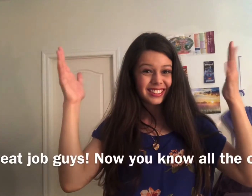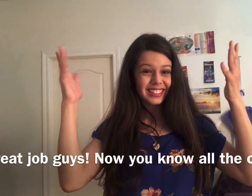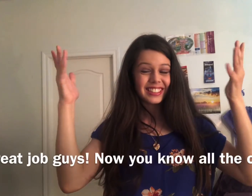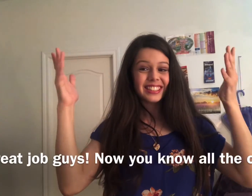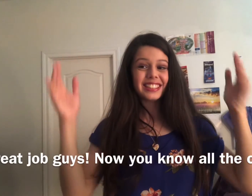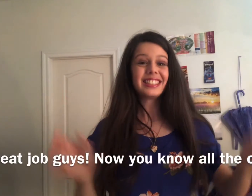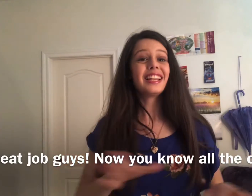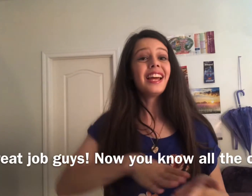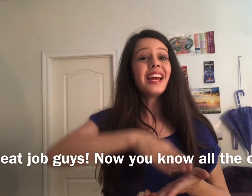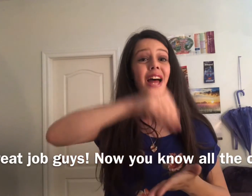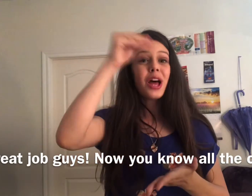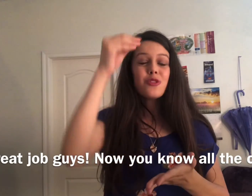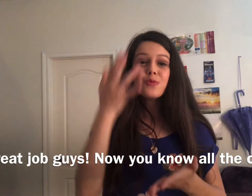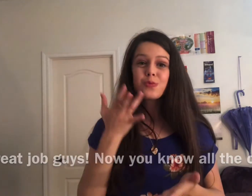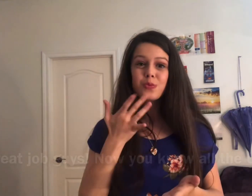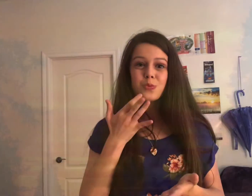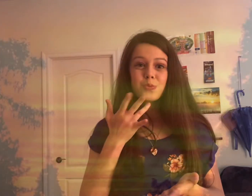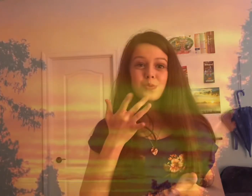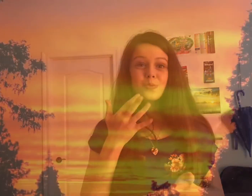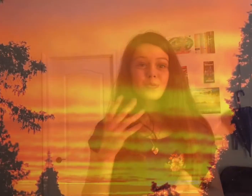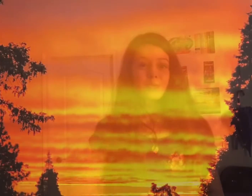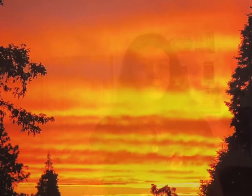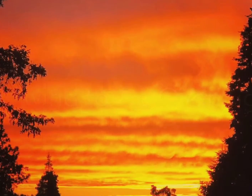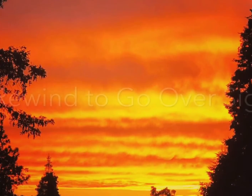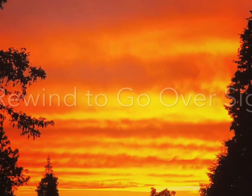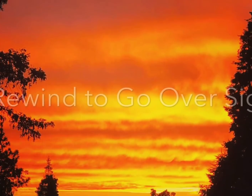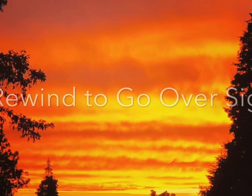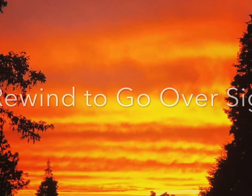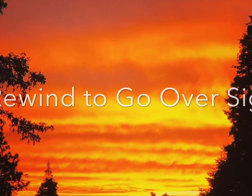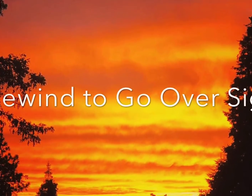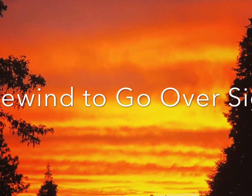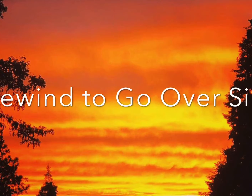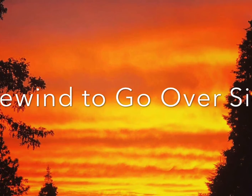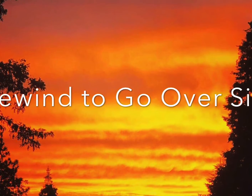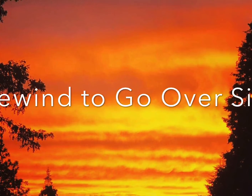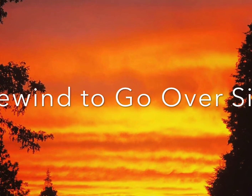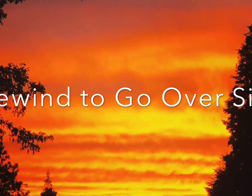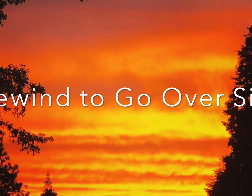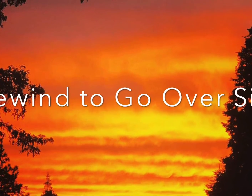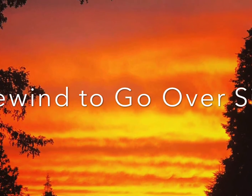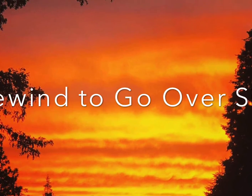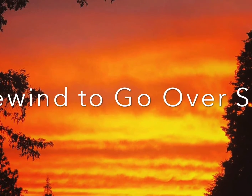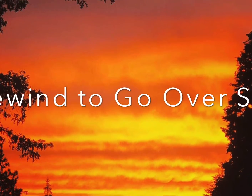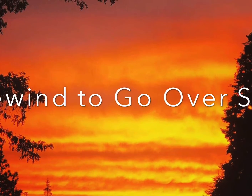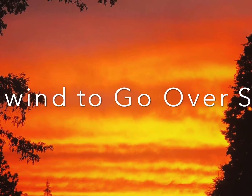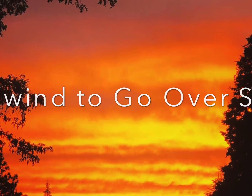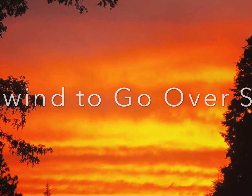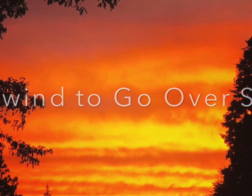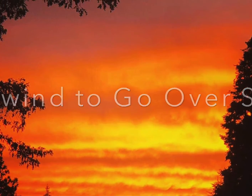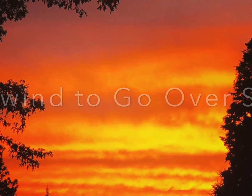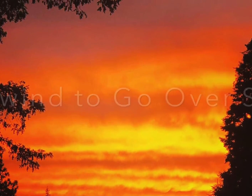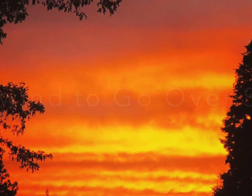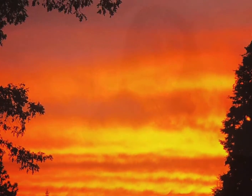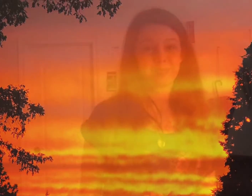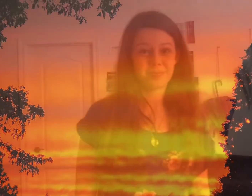Great job, guys! Now you know how to sign all the colors. Make sure to rewind so you can go over signs that you might have missed.